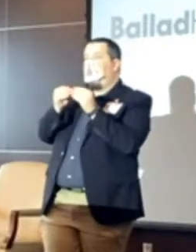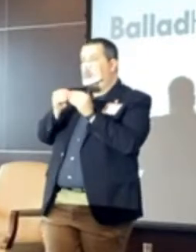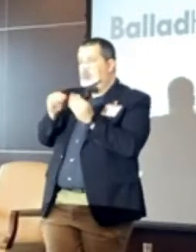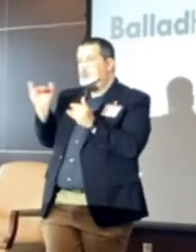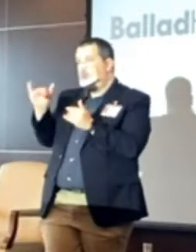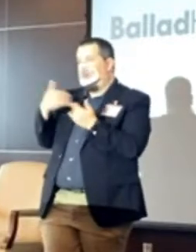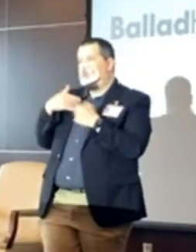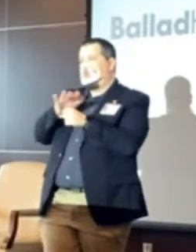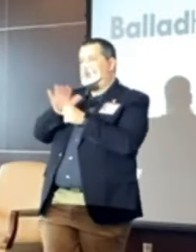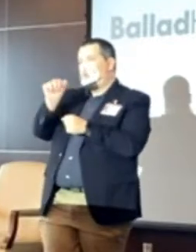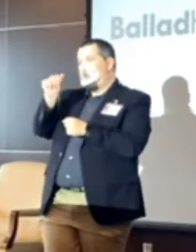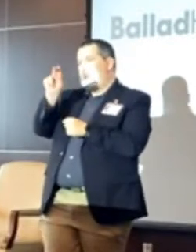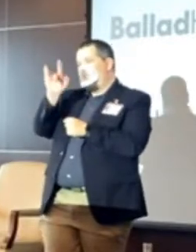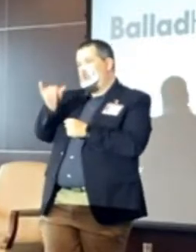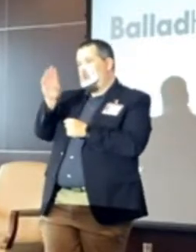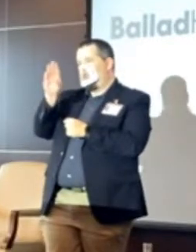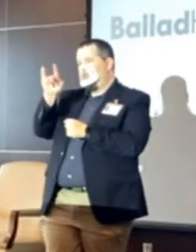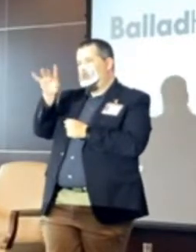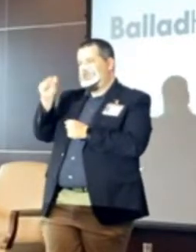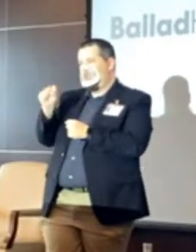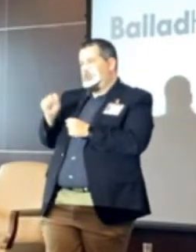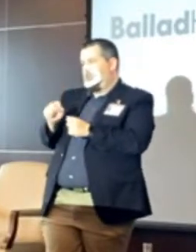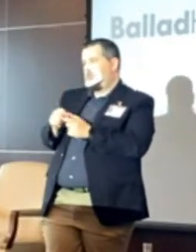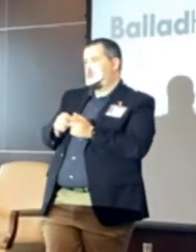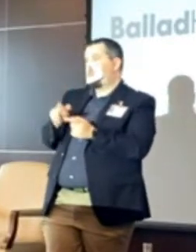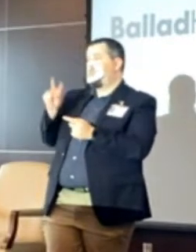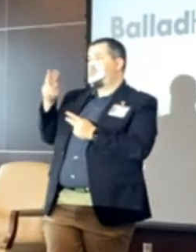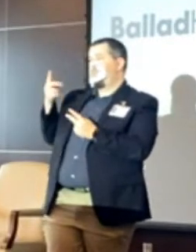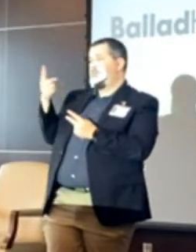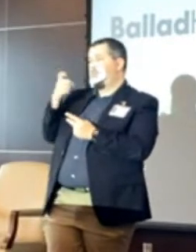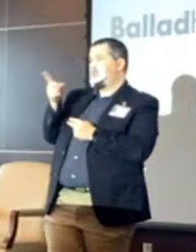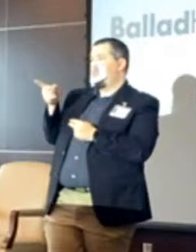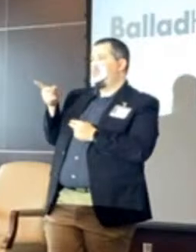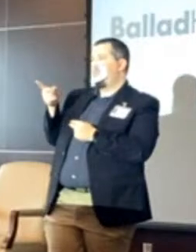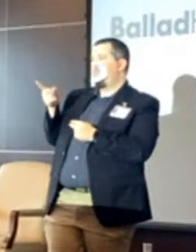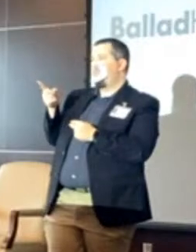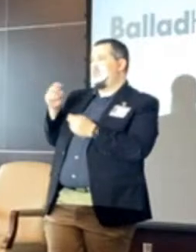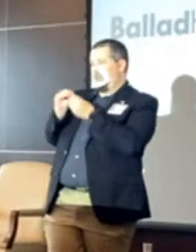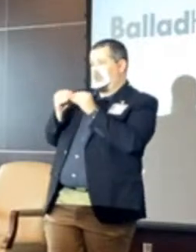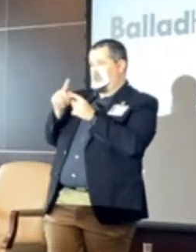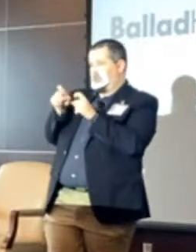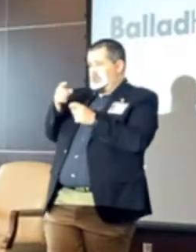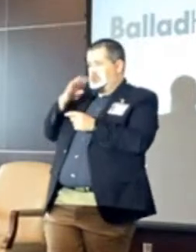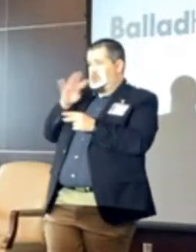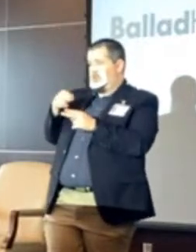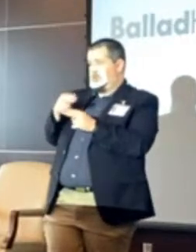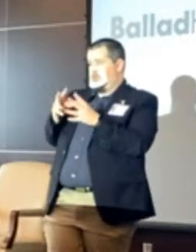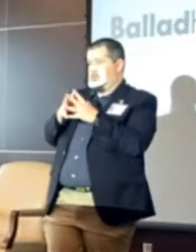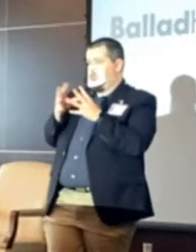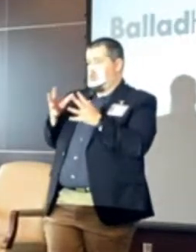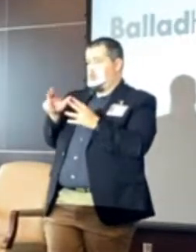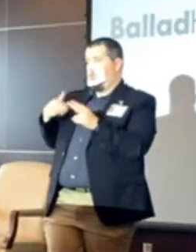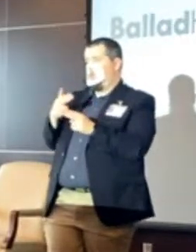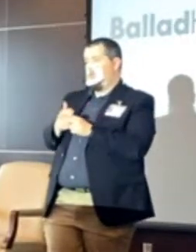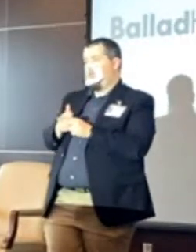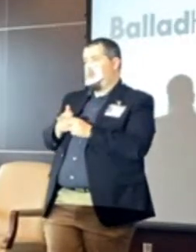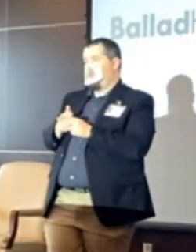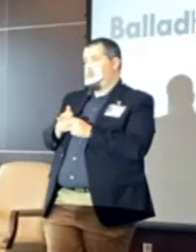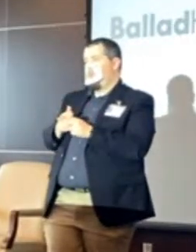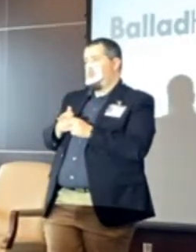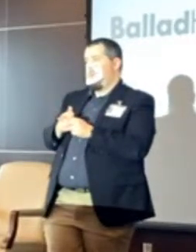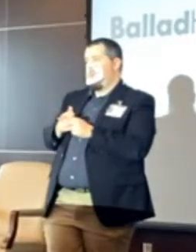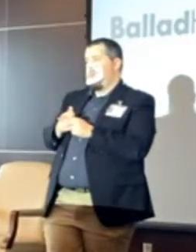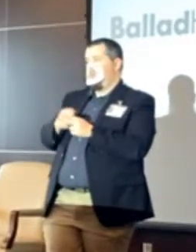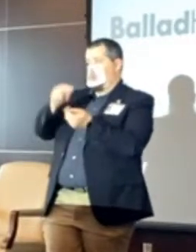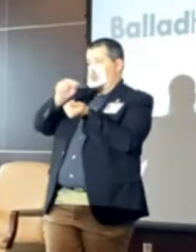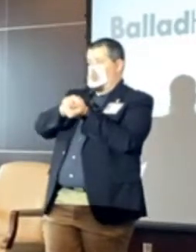we have additional supply on hand. okay. My other question is kind of a numbers question. You all have talked a lot about